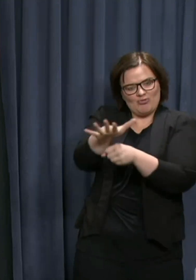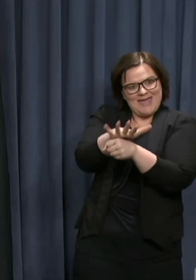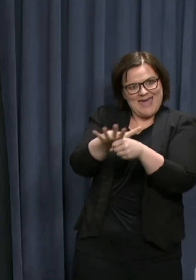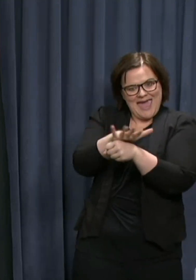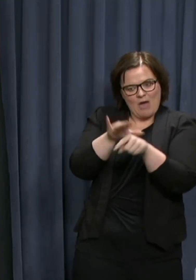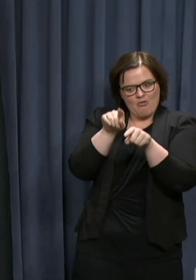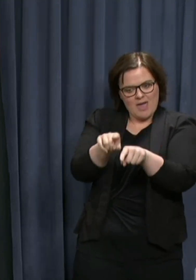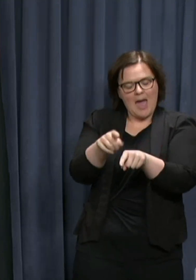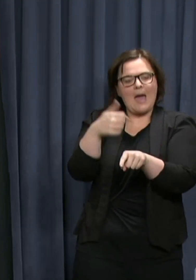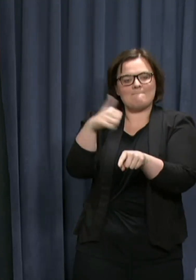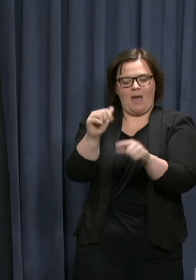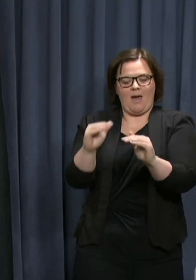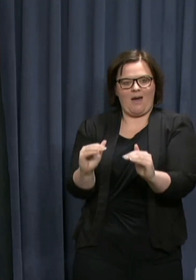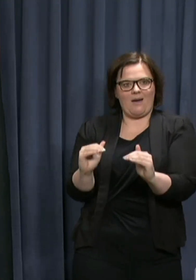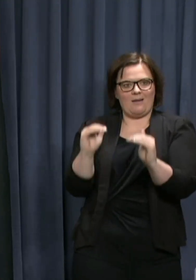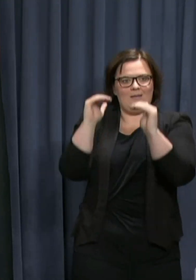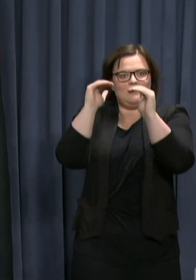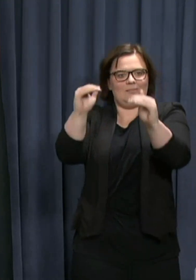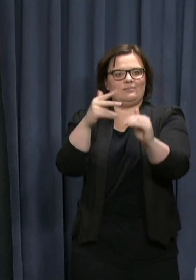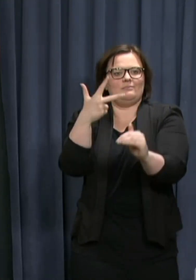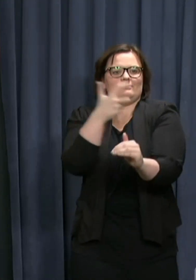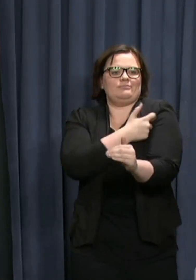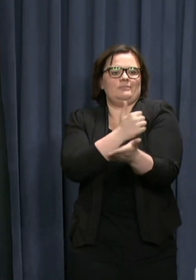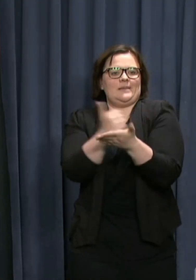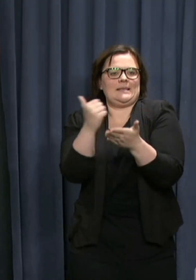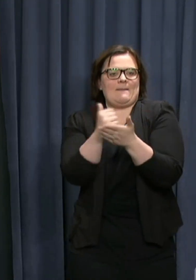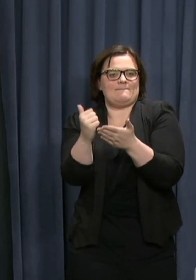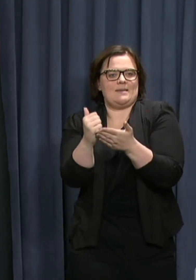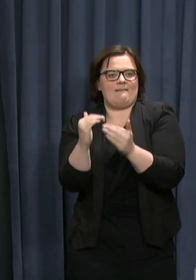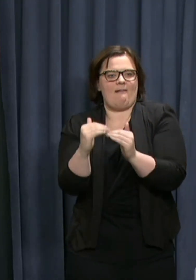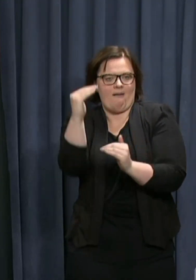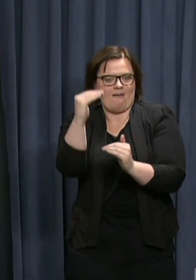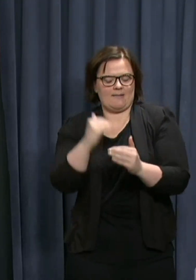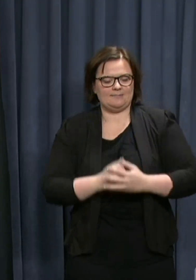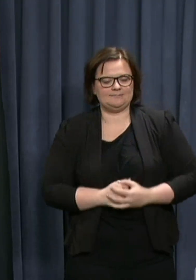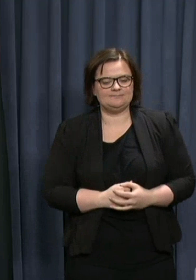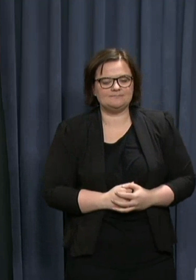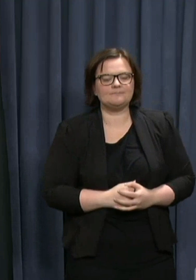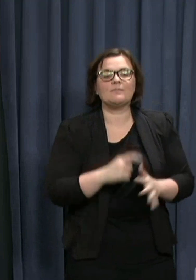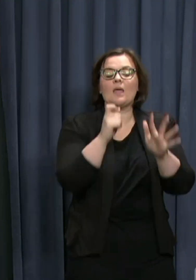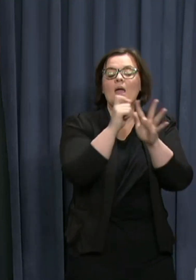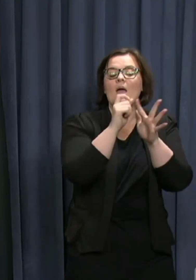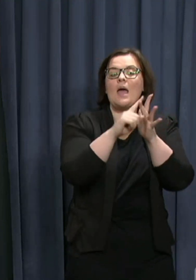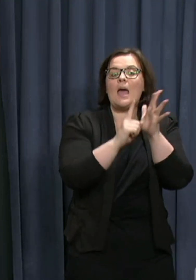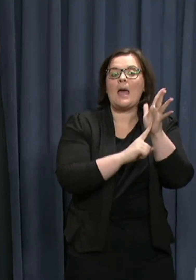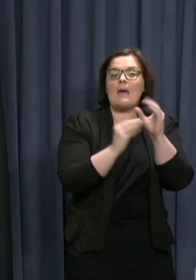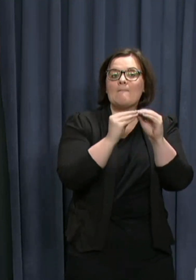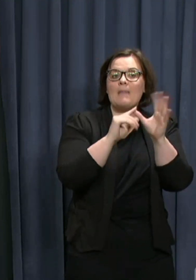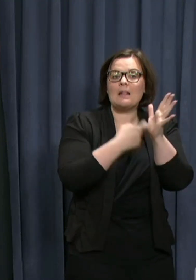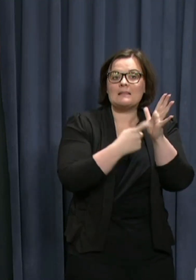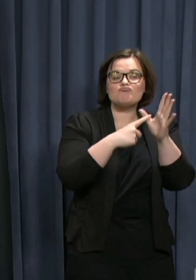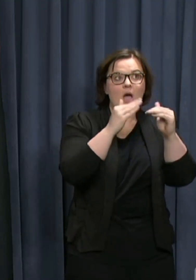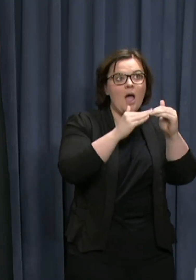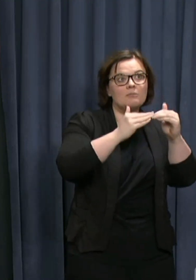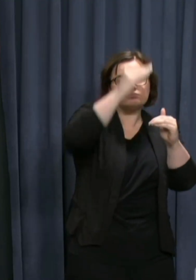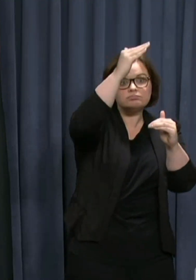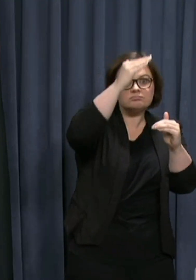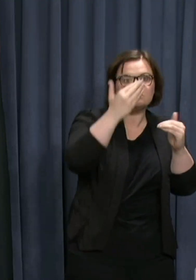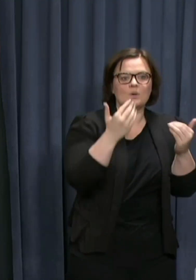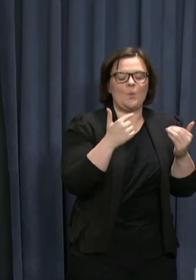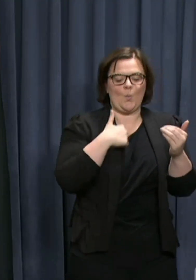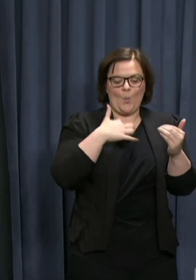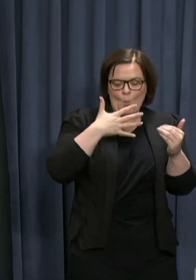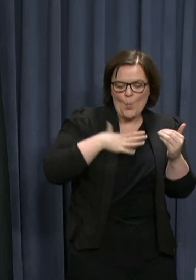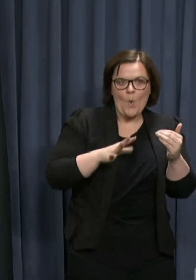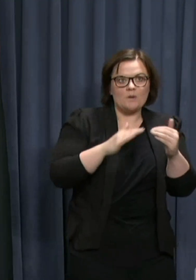regions is lifted to satisfactory levels. Cutting off the Pilbara, or any region for that matter, is not something